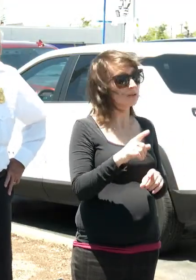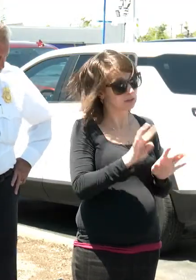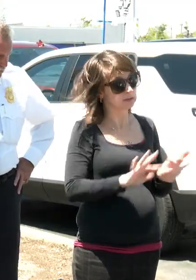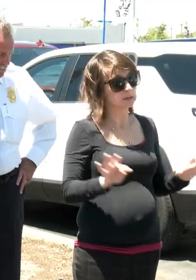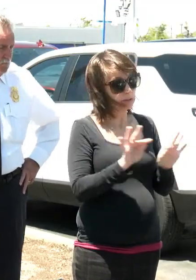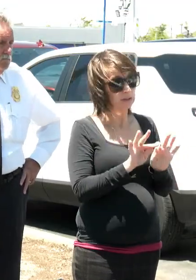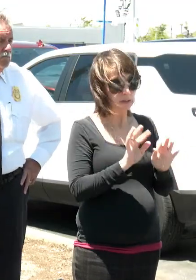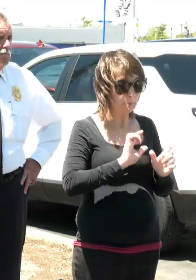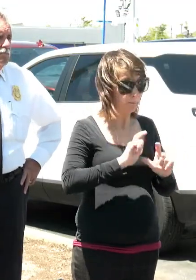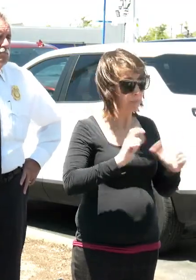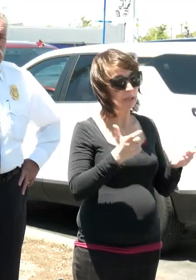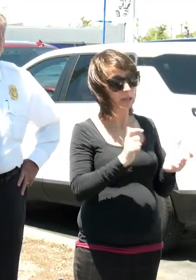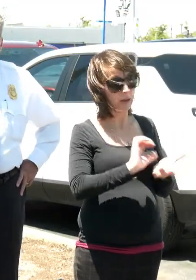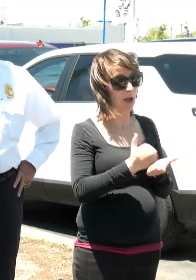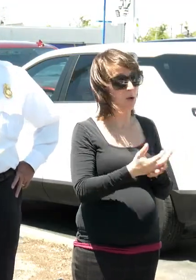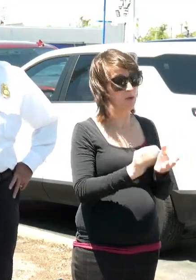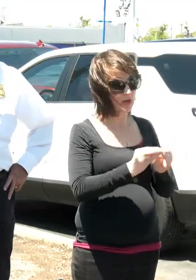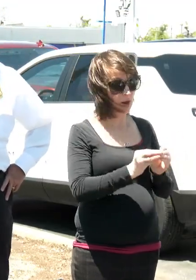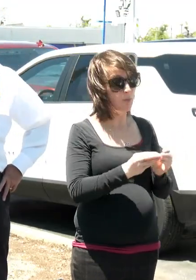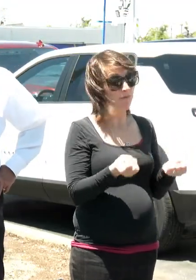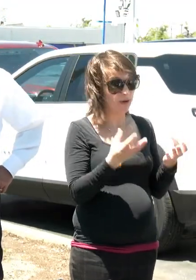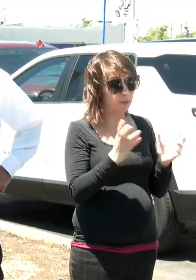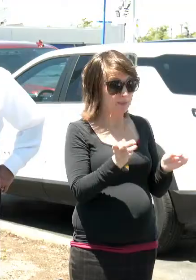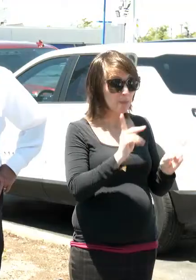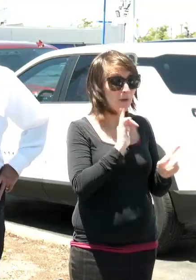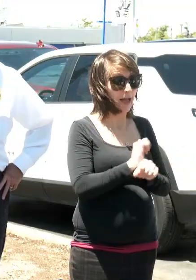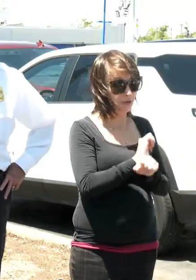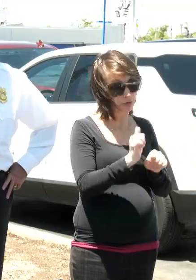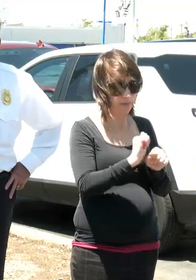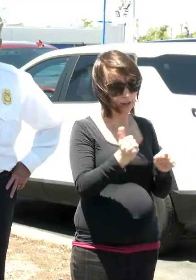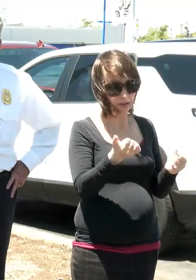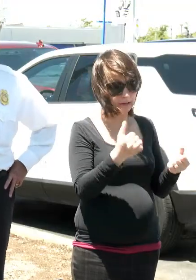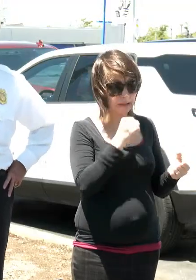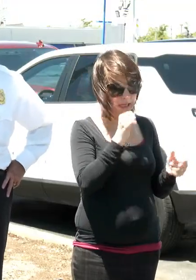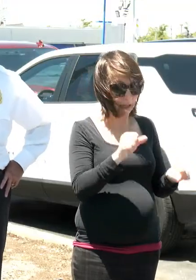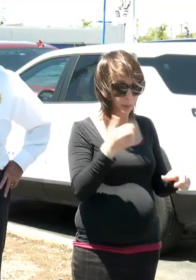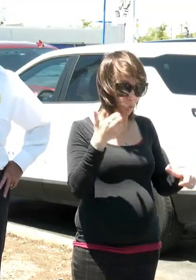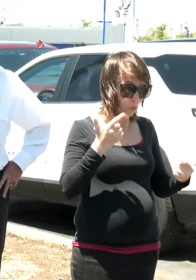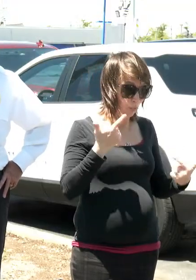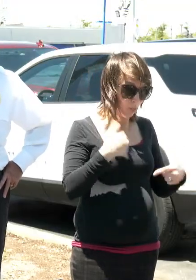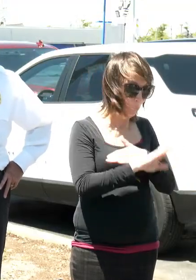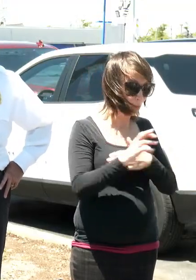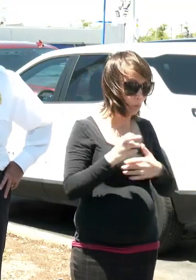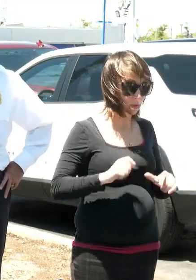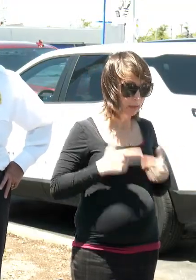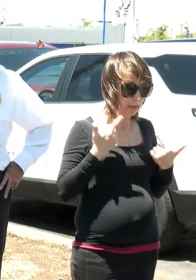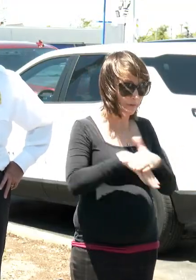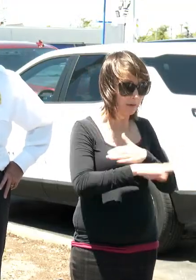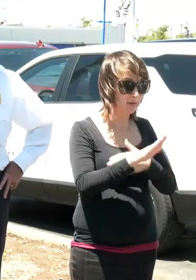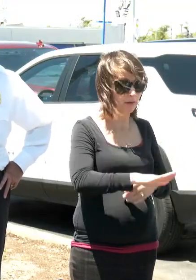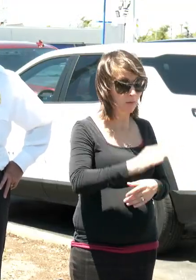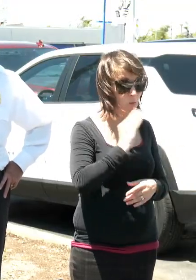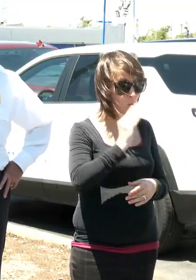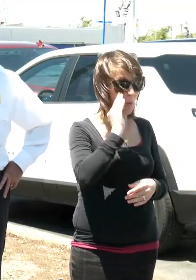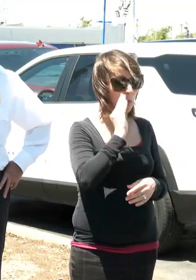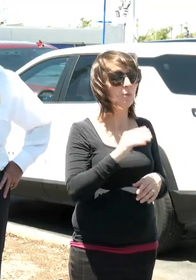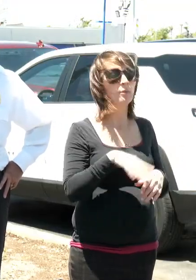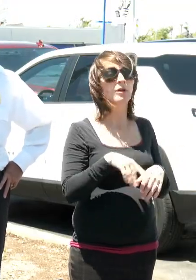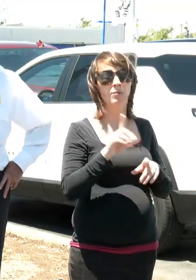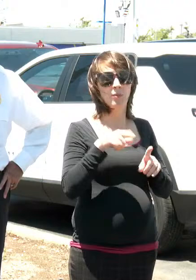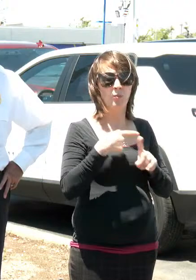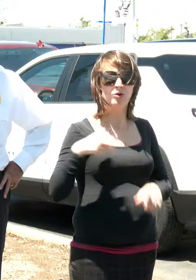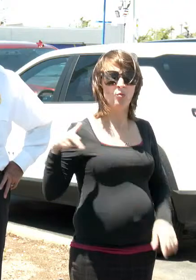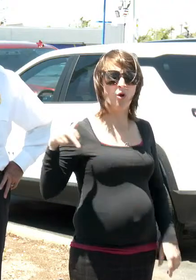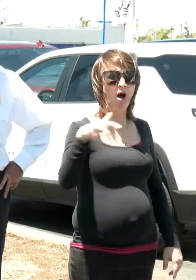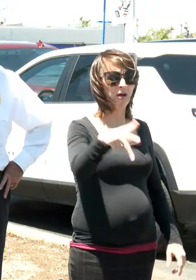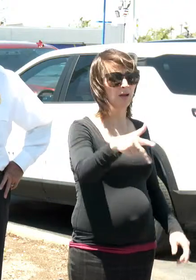number of households, people displaced. I mean, when you're in community and you're walking down blocks, neighbors,